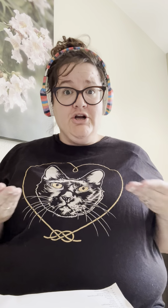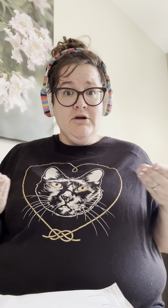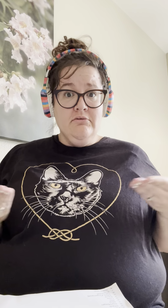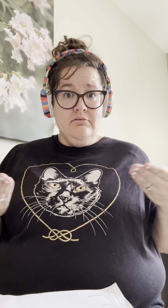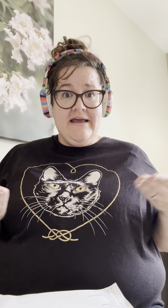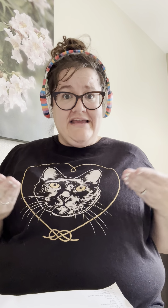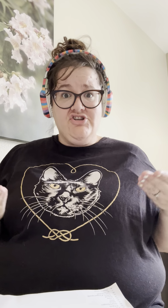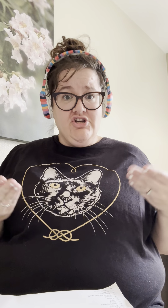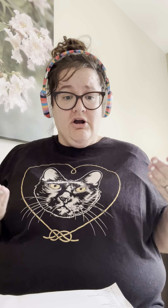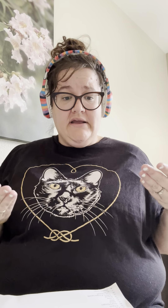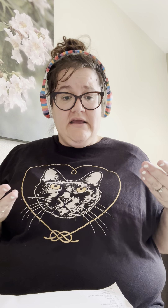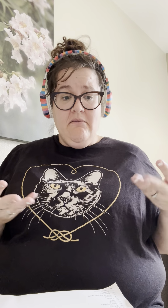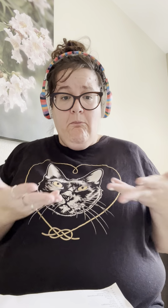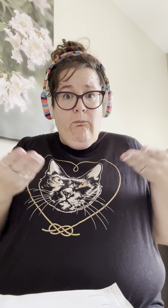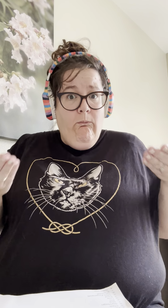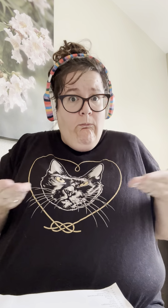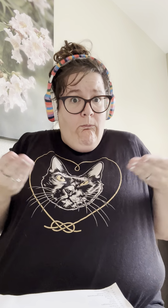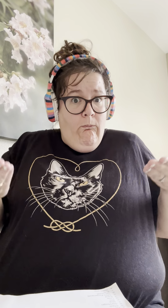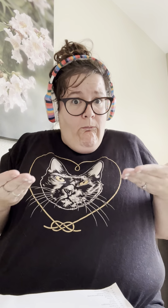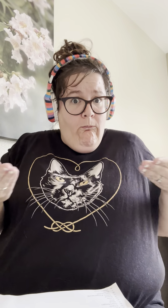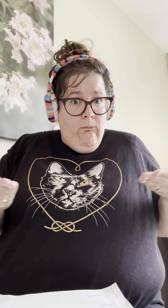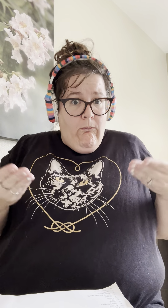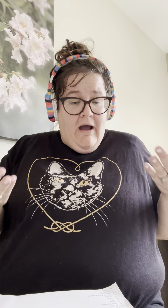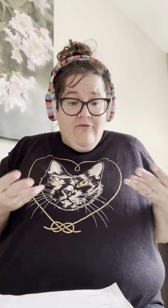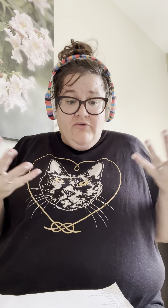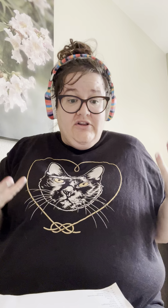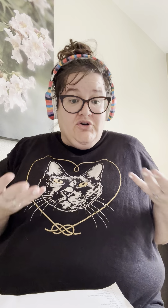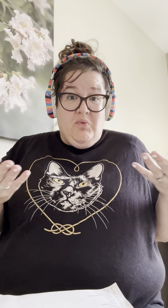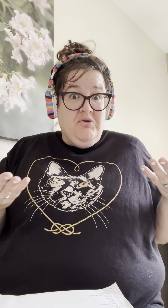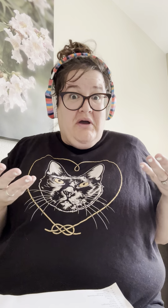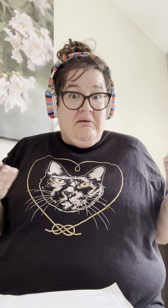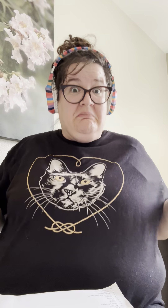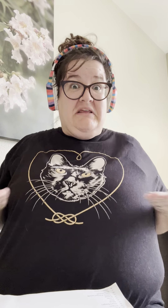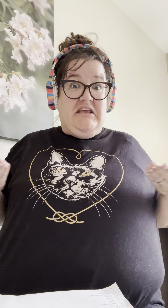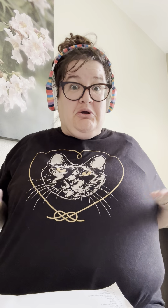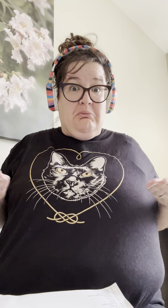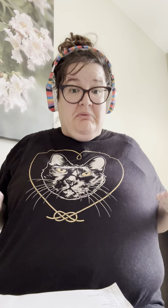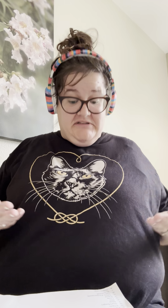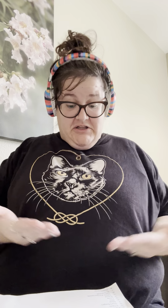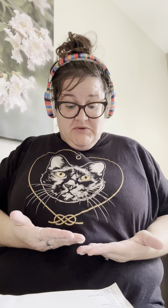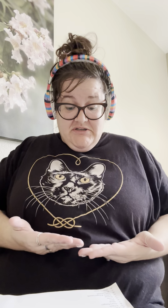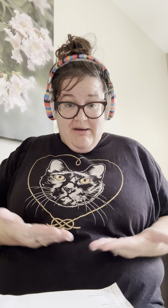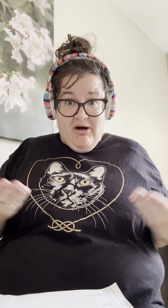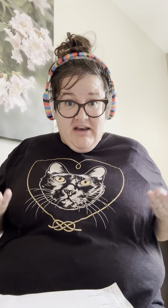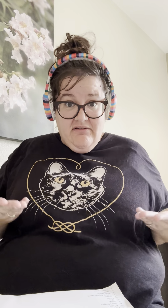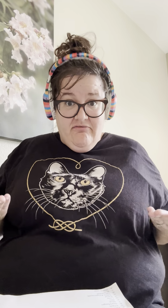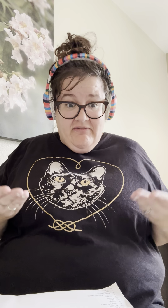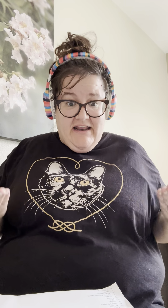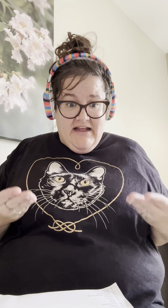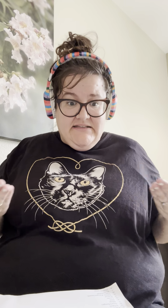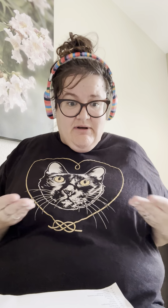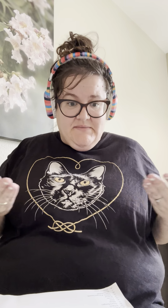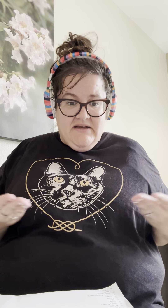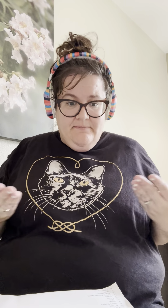Hear, H-E-R-E, I've only learned one way. Here, it's like close to my body, flat hands, palms